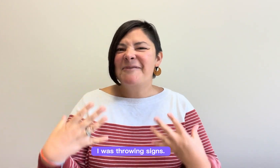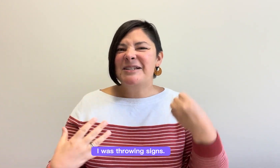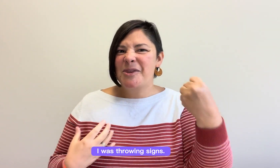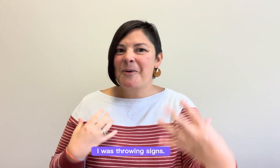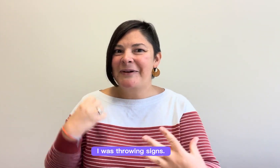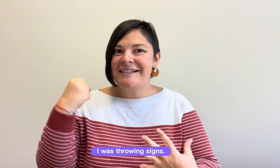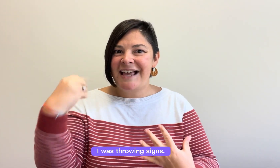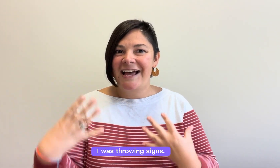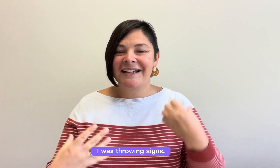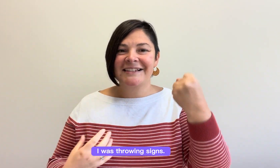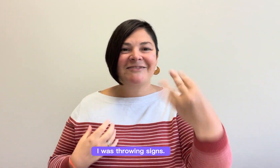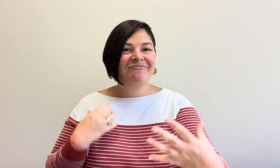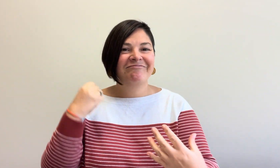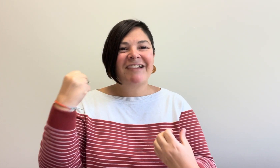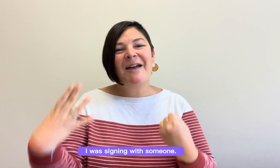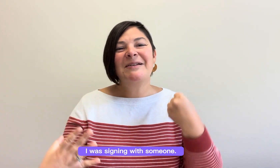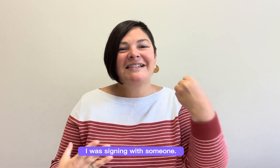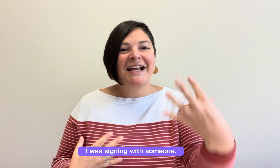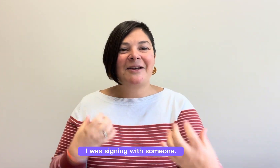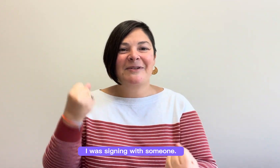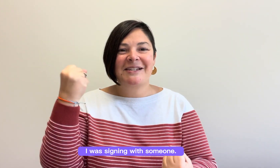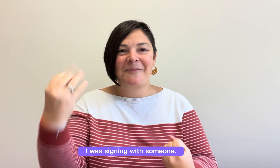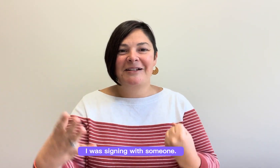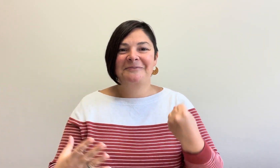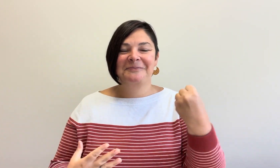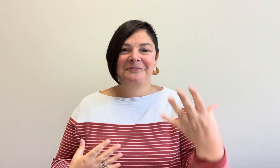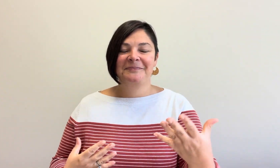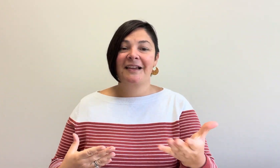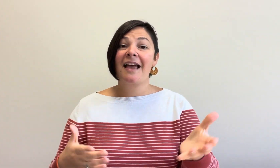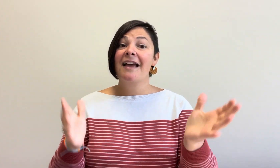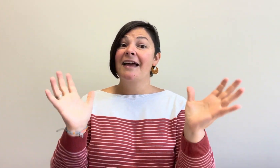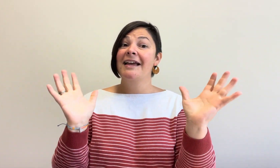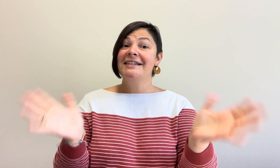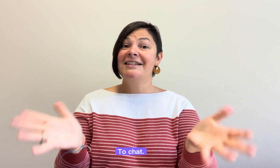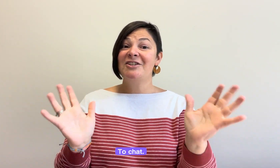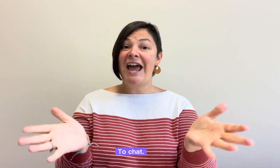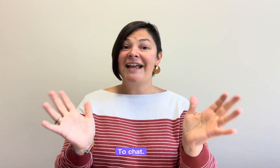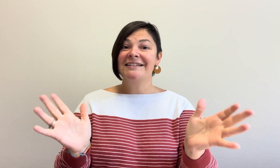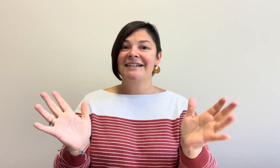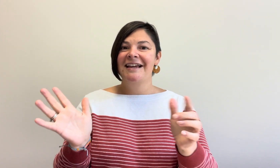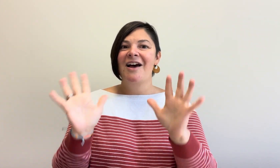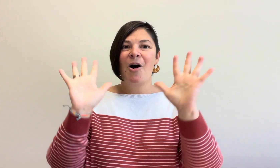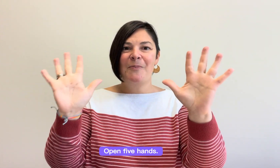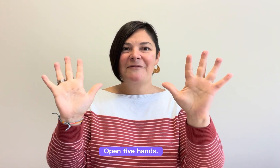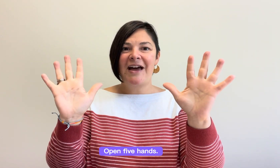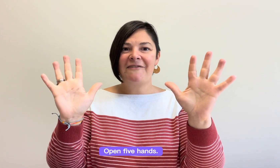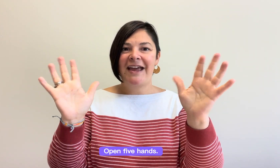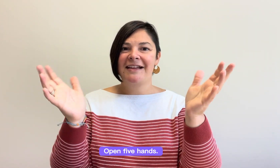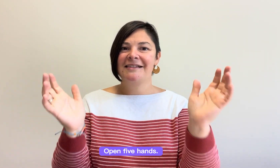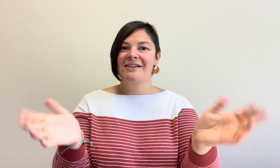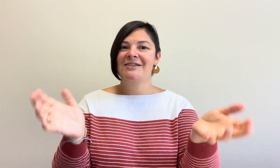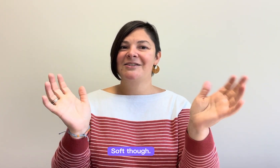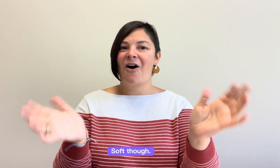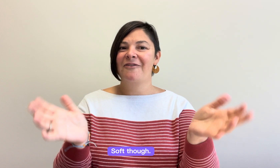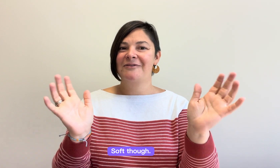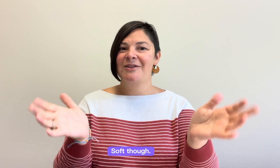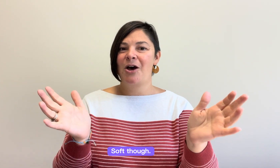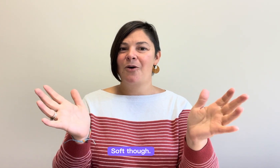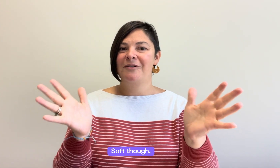was throwing signs. I was signing with someone. To chat, open five hands, soft though.